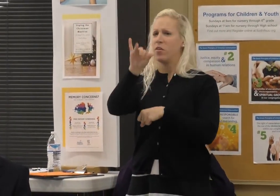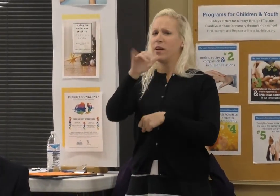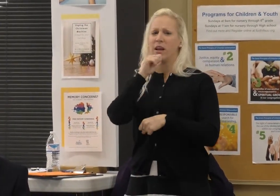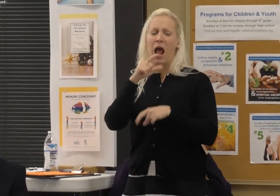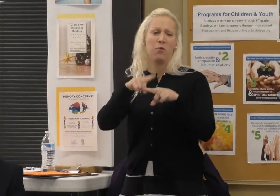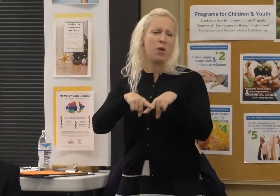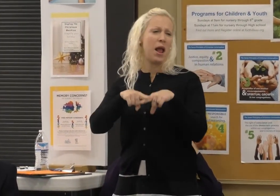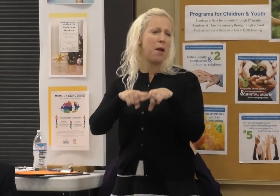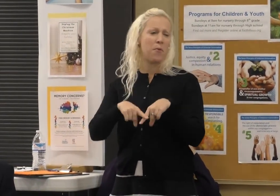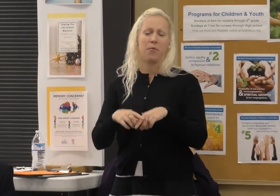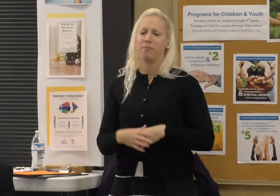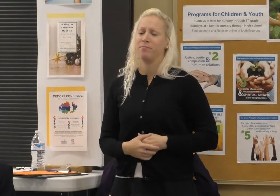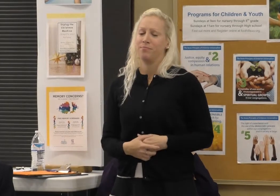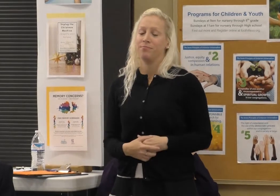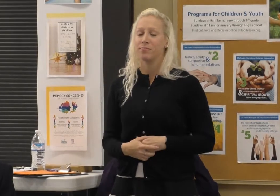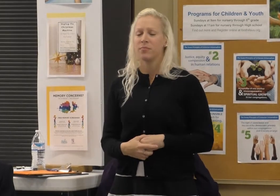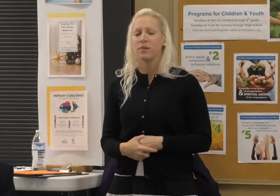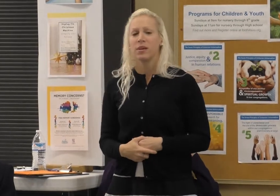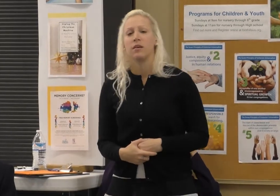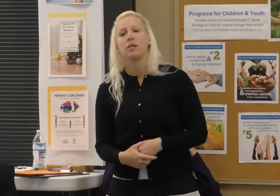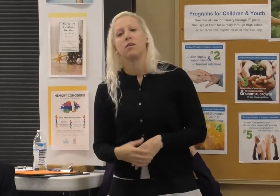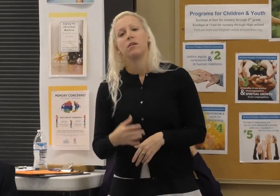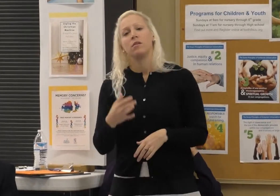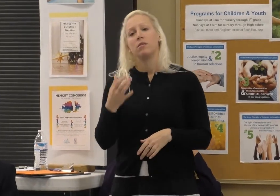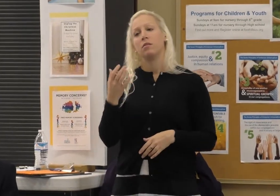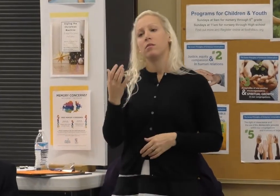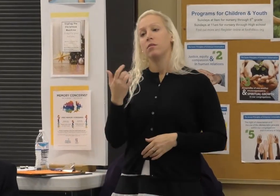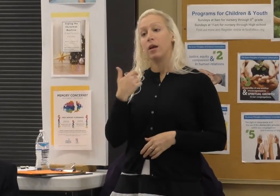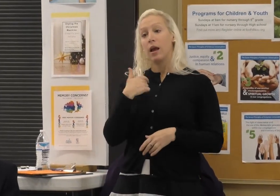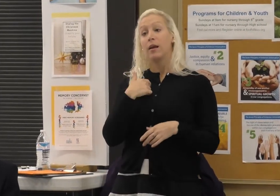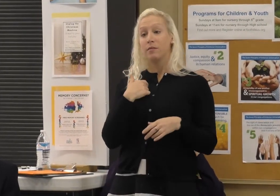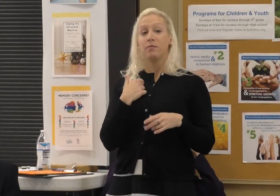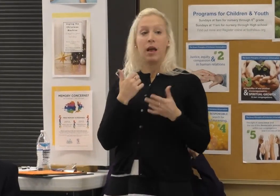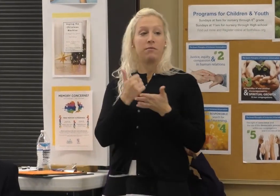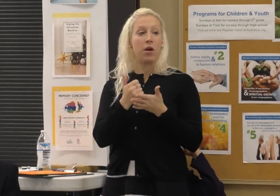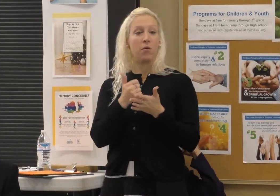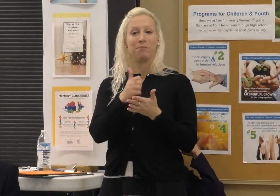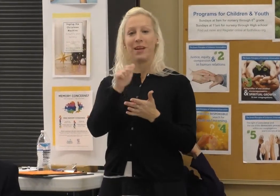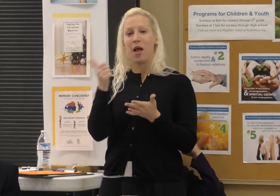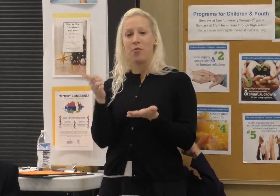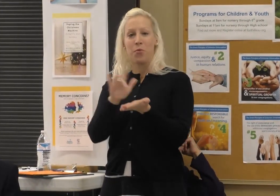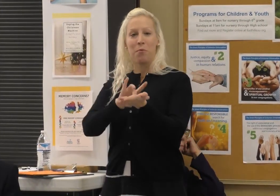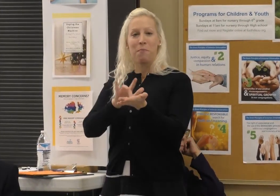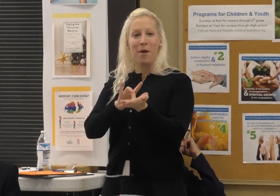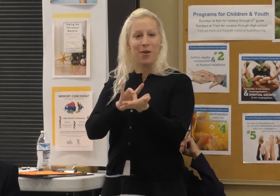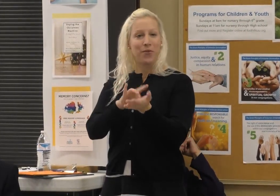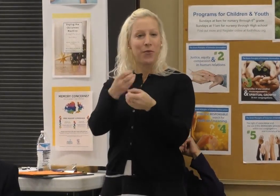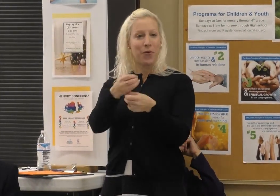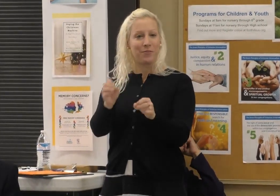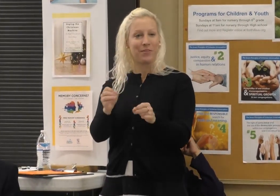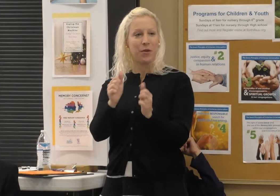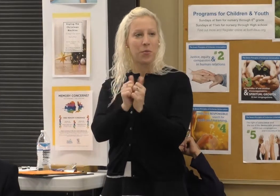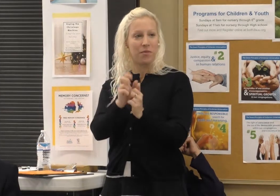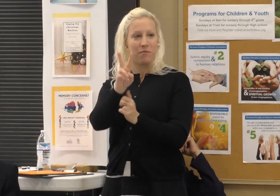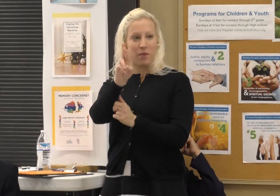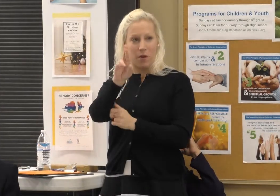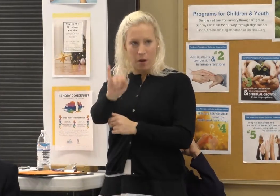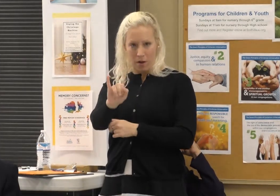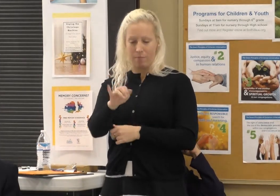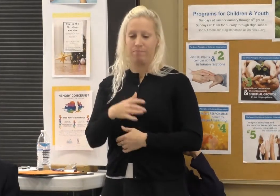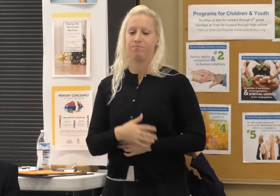I just want to warn you that VRI has not been reliable from the experiences of many people in the